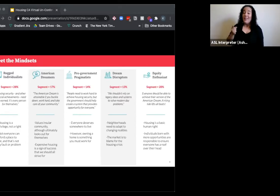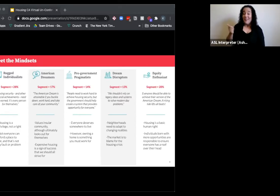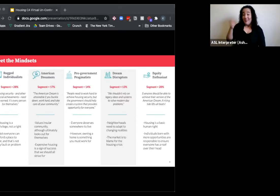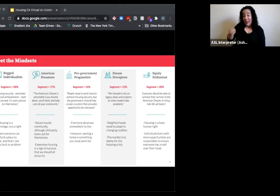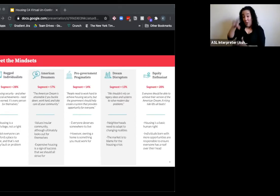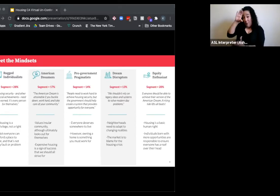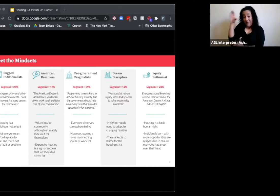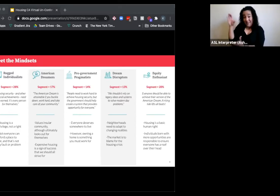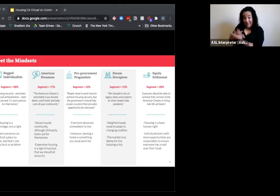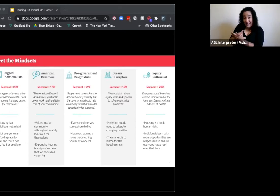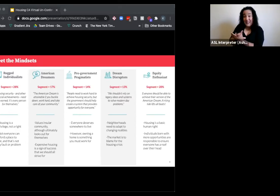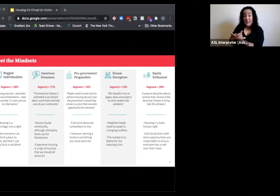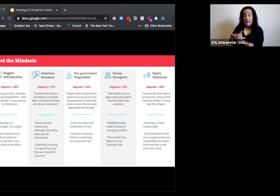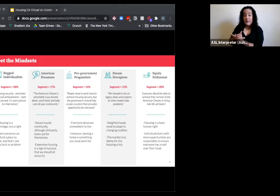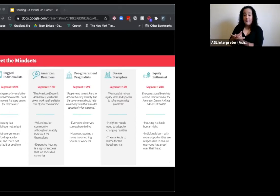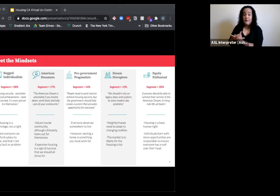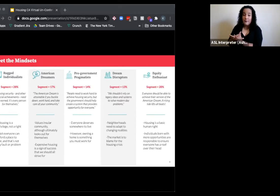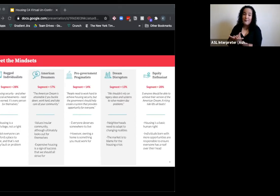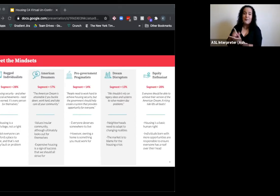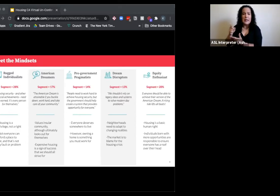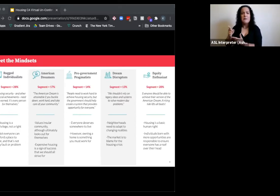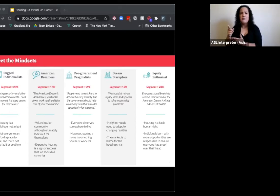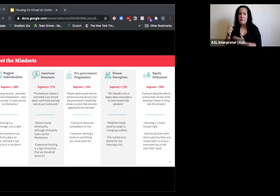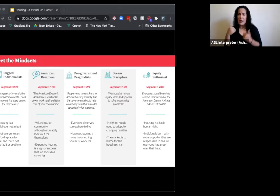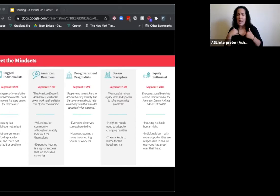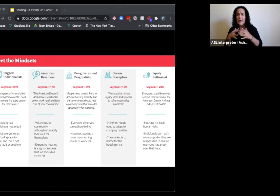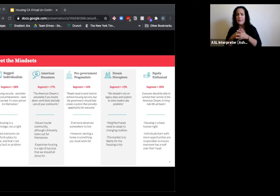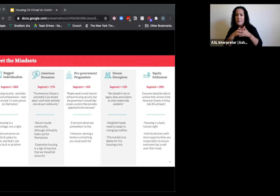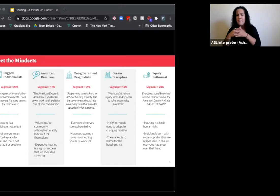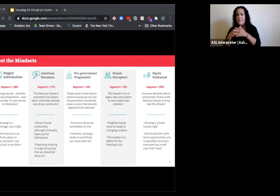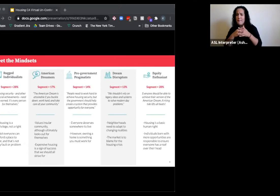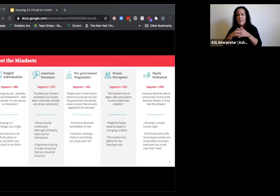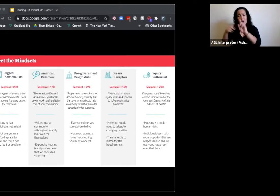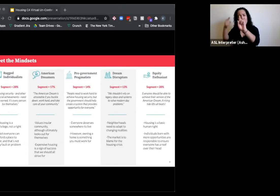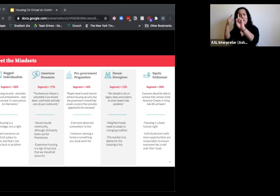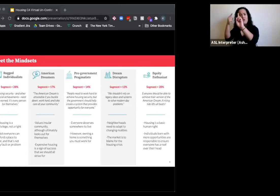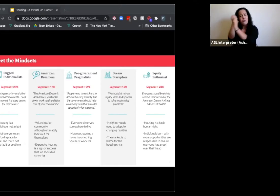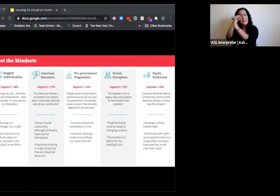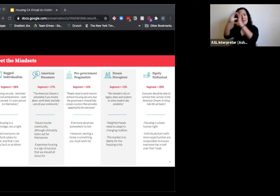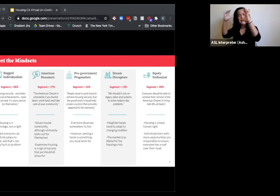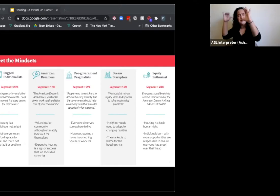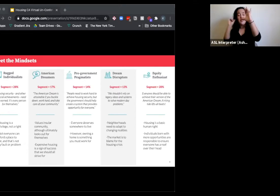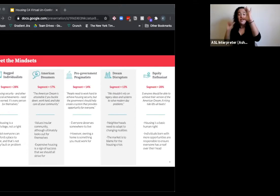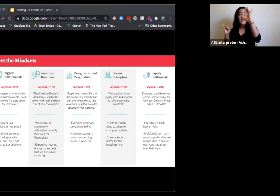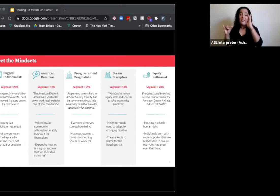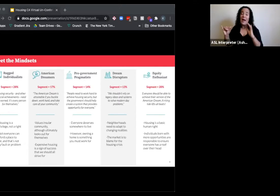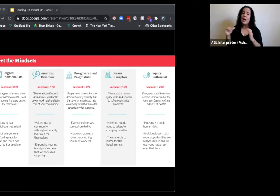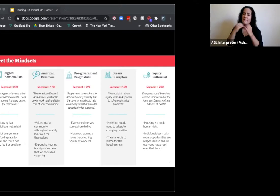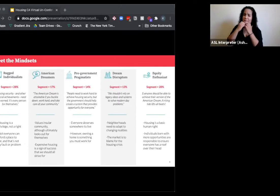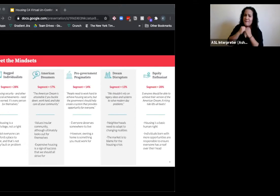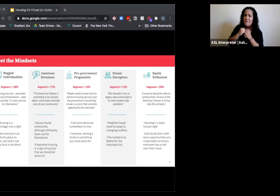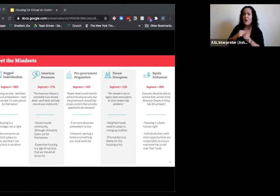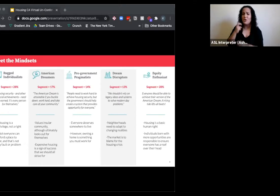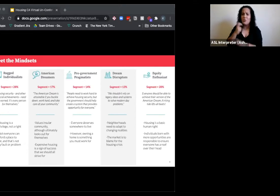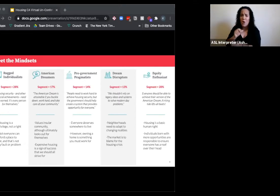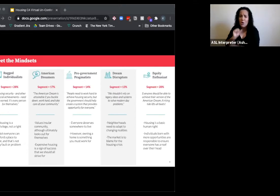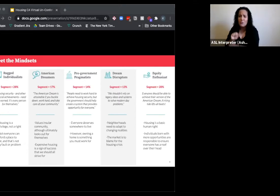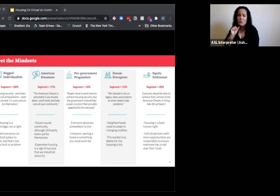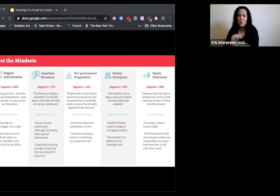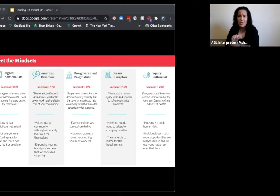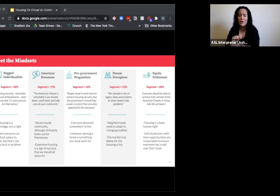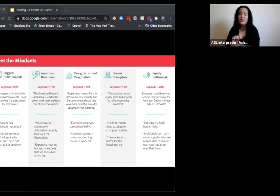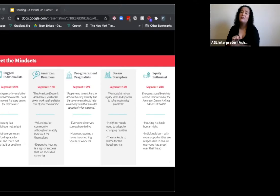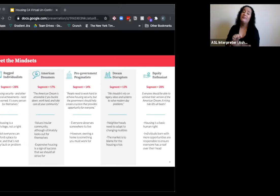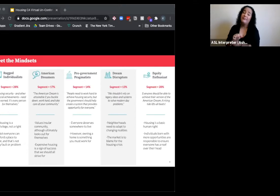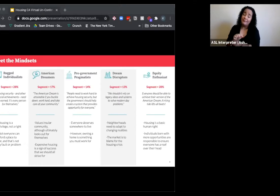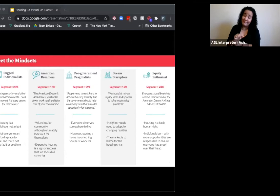the standard notion of the American dream. They very much value hard work, kind of buckle down, and they have a